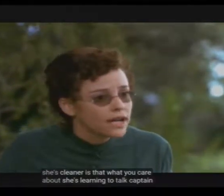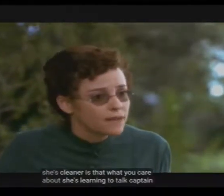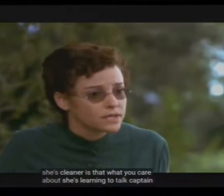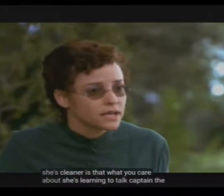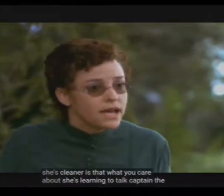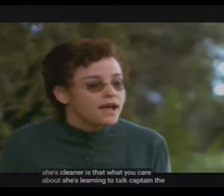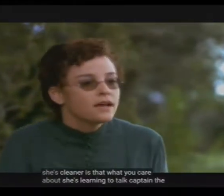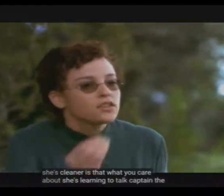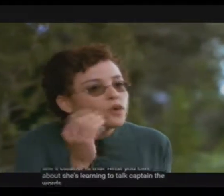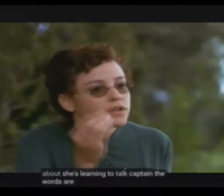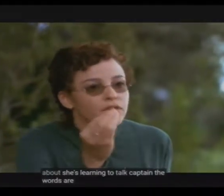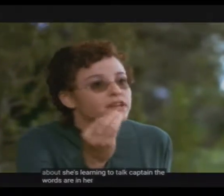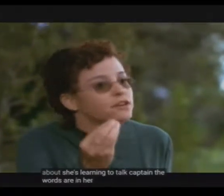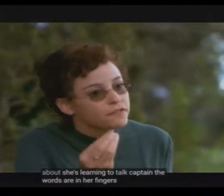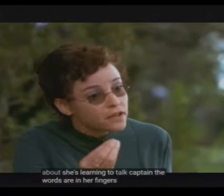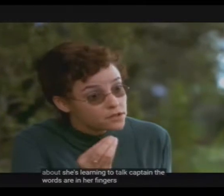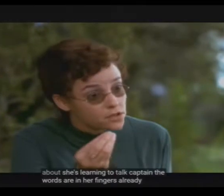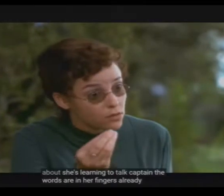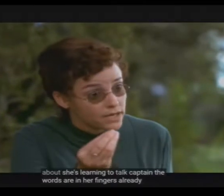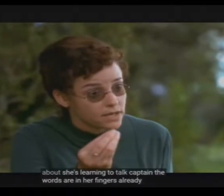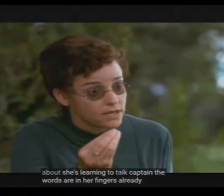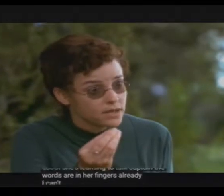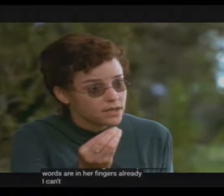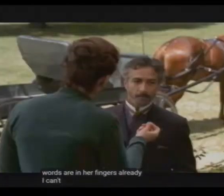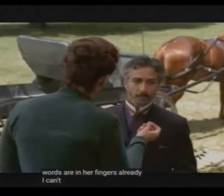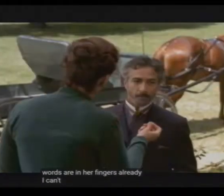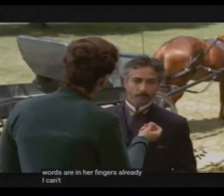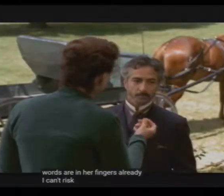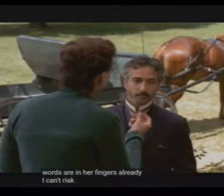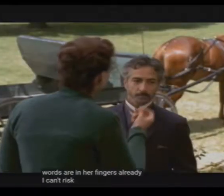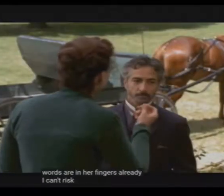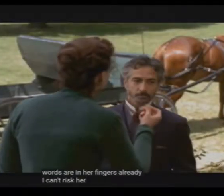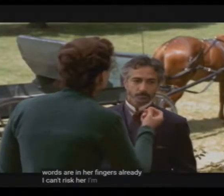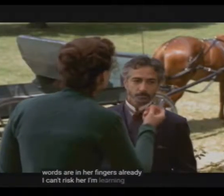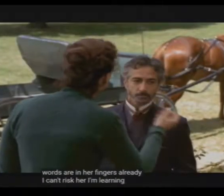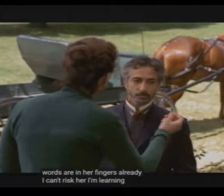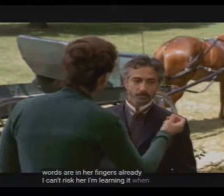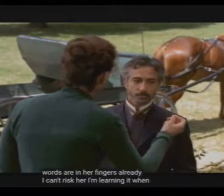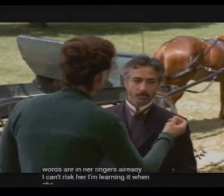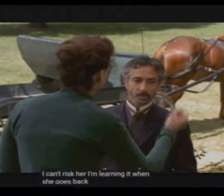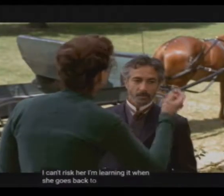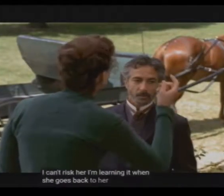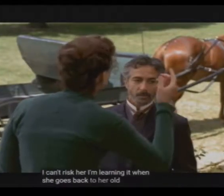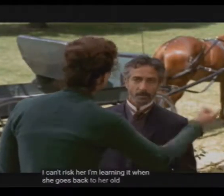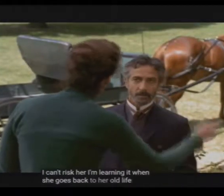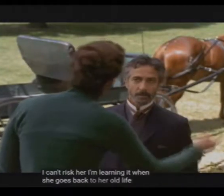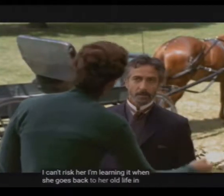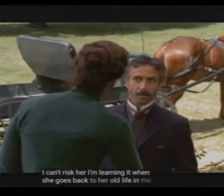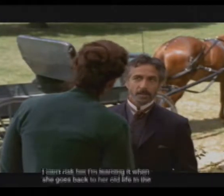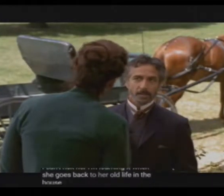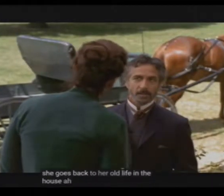Captain. The words are in her fingers already. I can't risk her unlearning it when she goes back to her old life in the house.